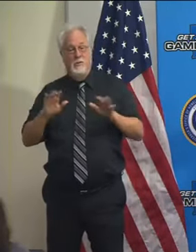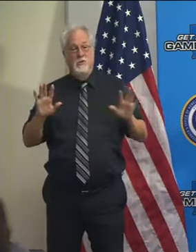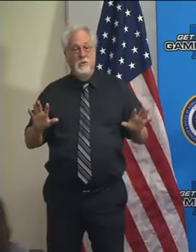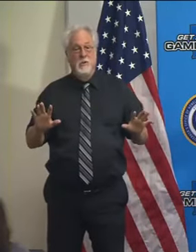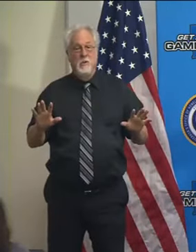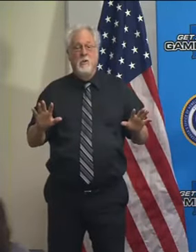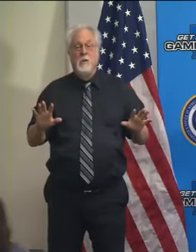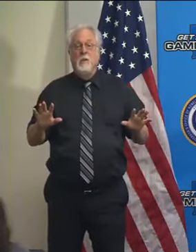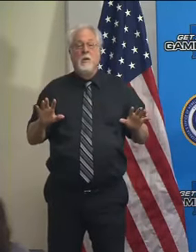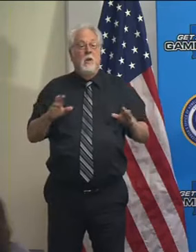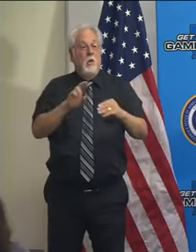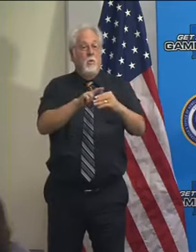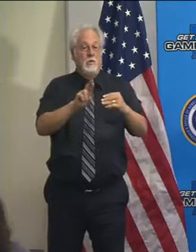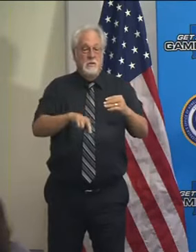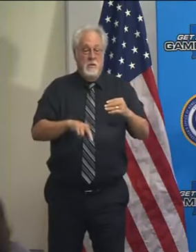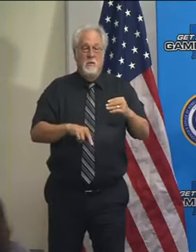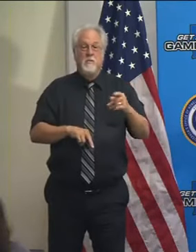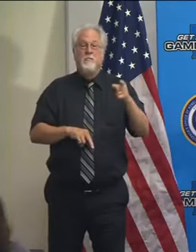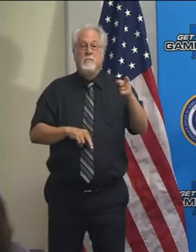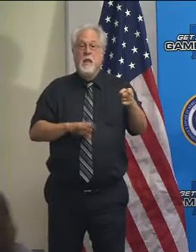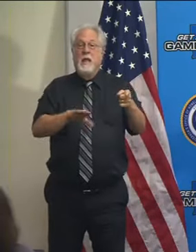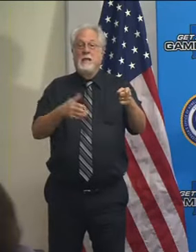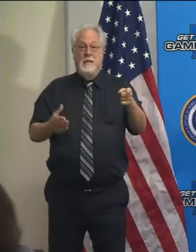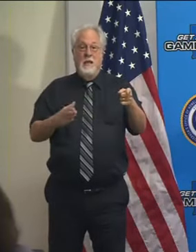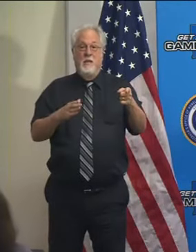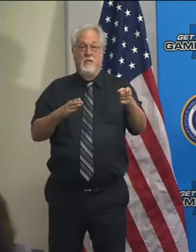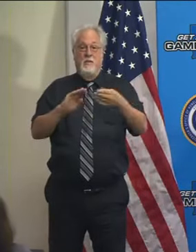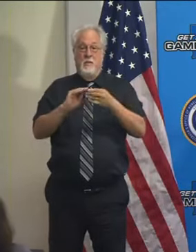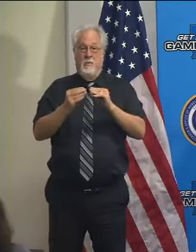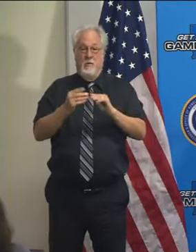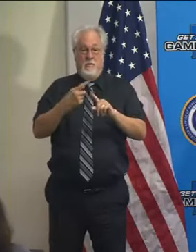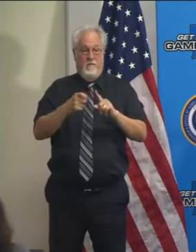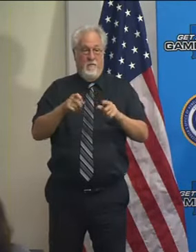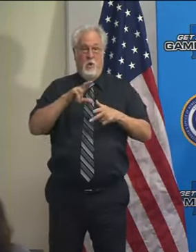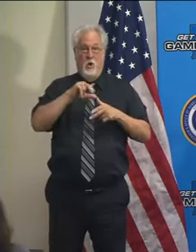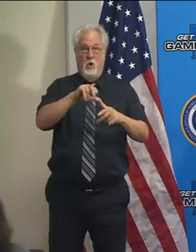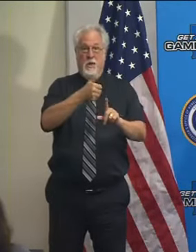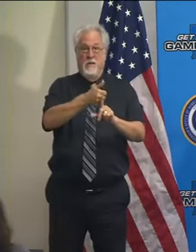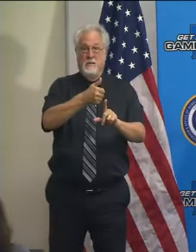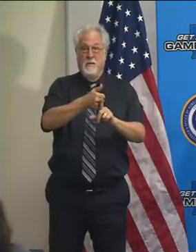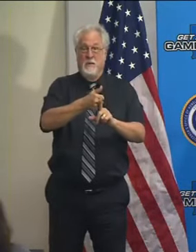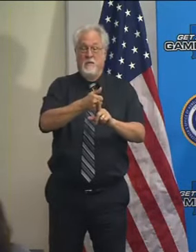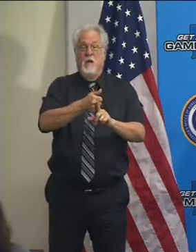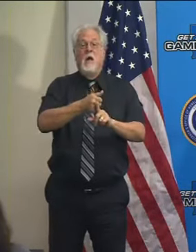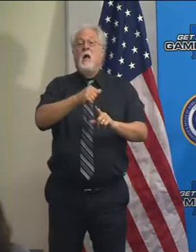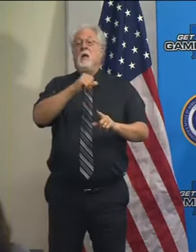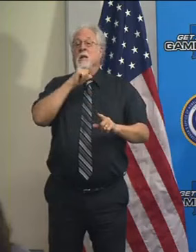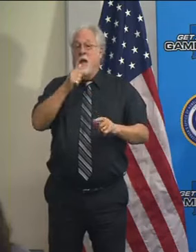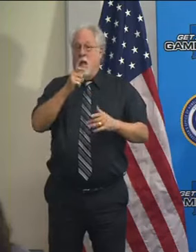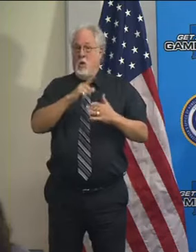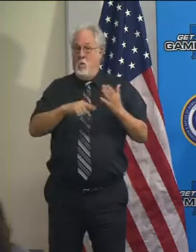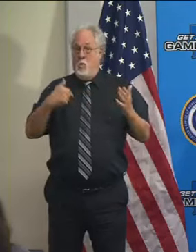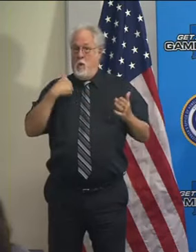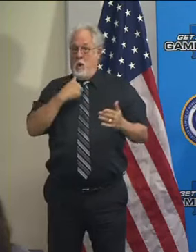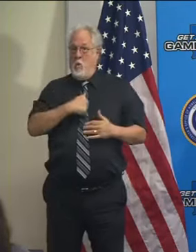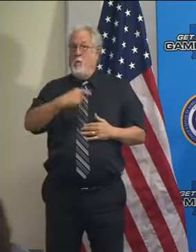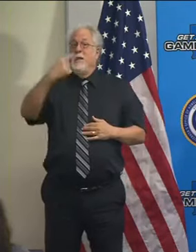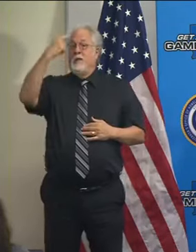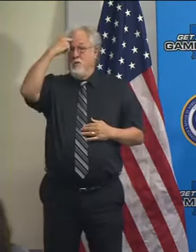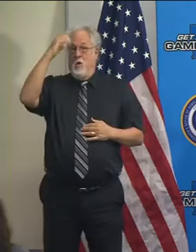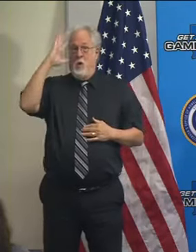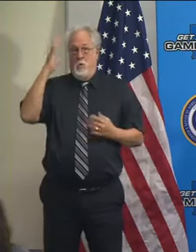floodwaters, and as a result of that too, the death toll from the hurricane was not what we had been led to believe